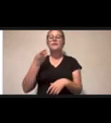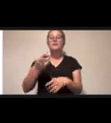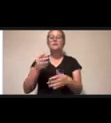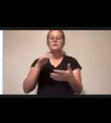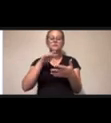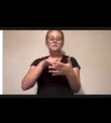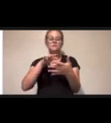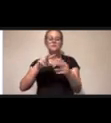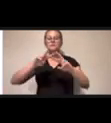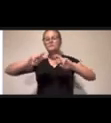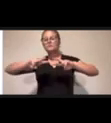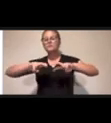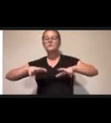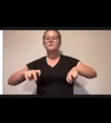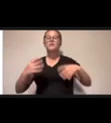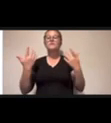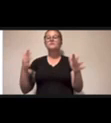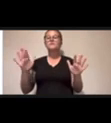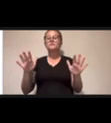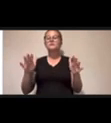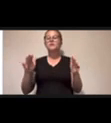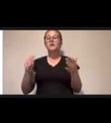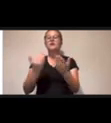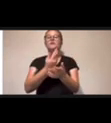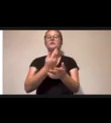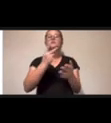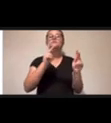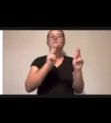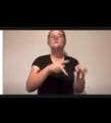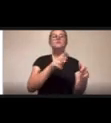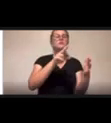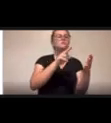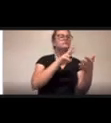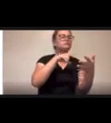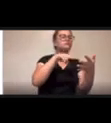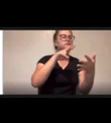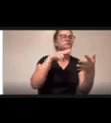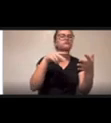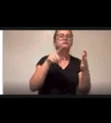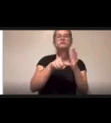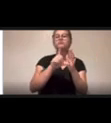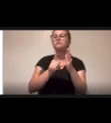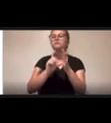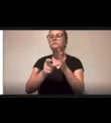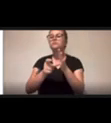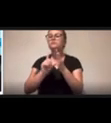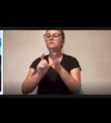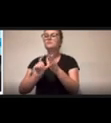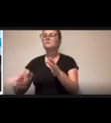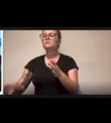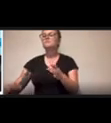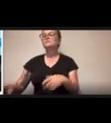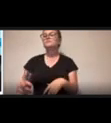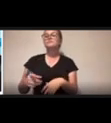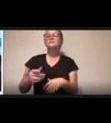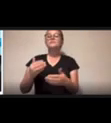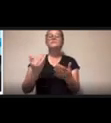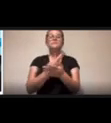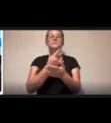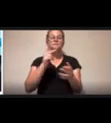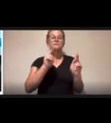disorder. After the study ended, a new person came to review the